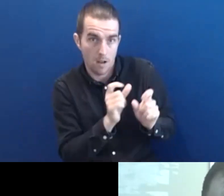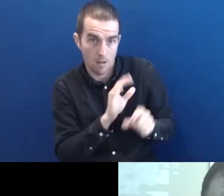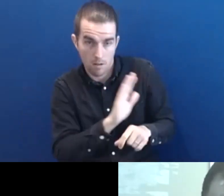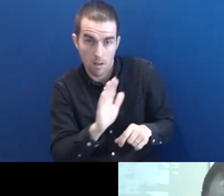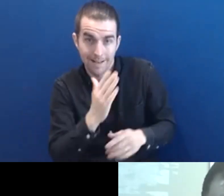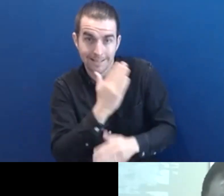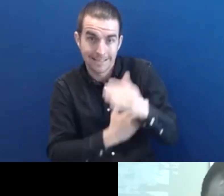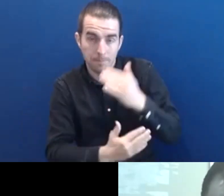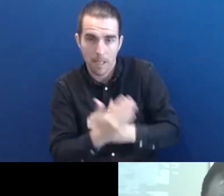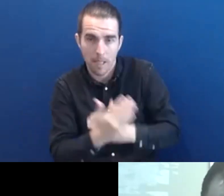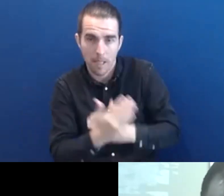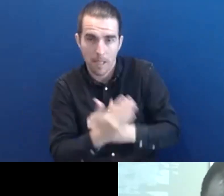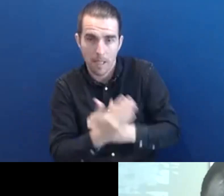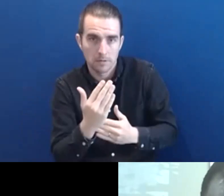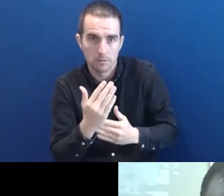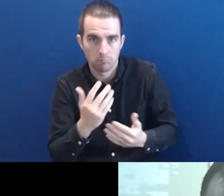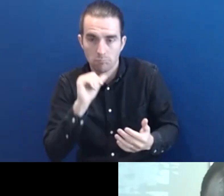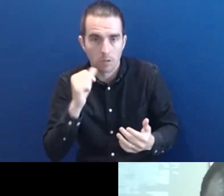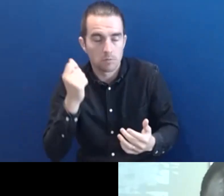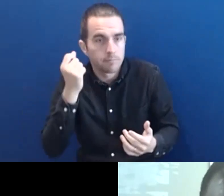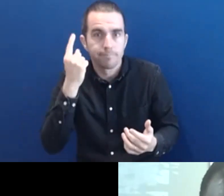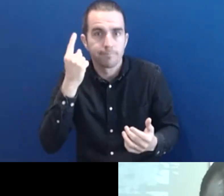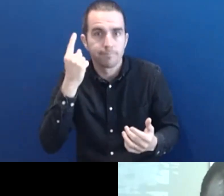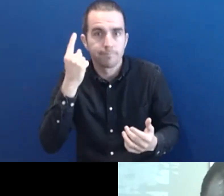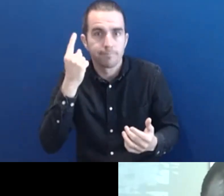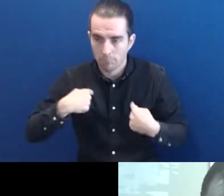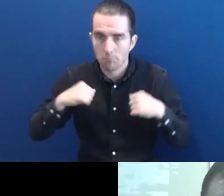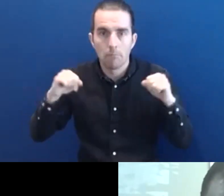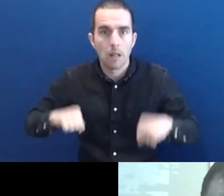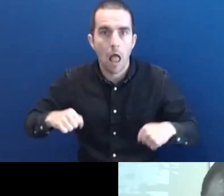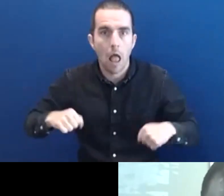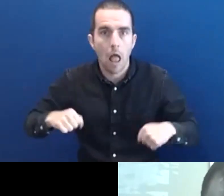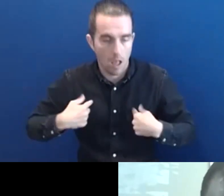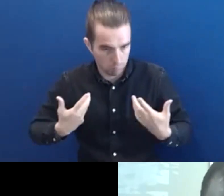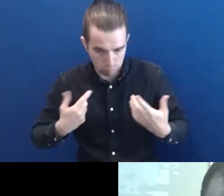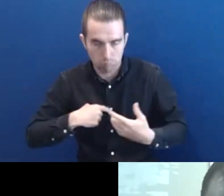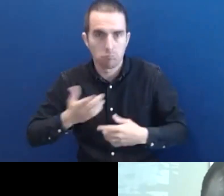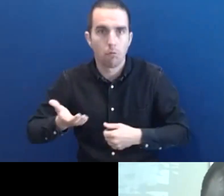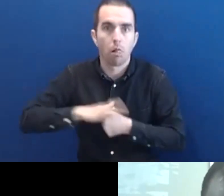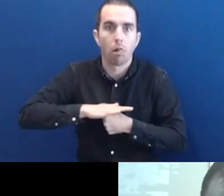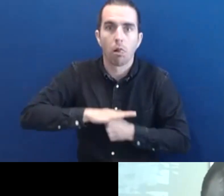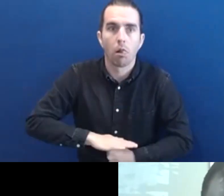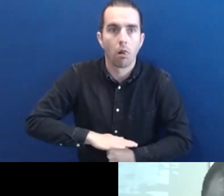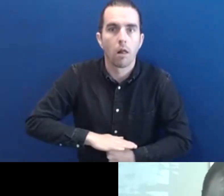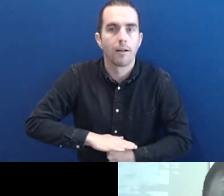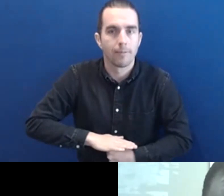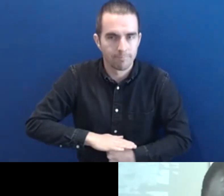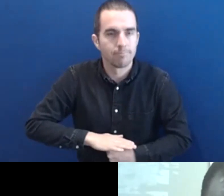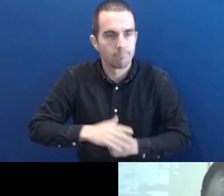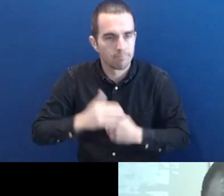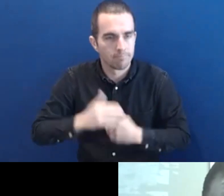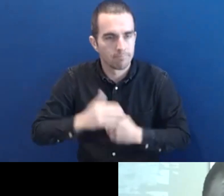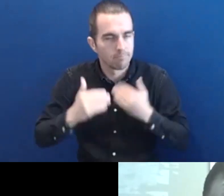our DPOs, people have realized that persons with disability have a